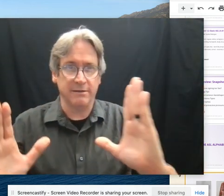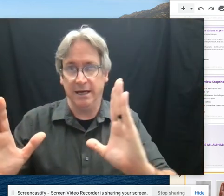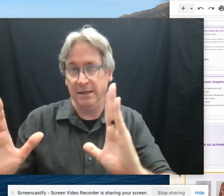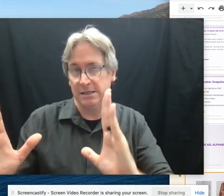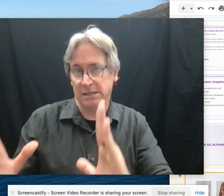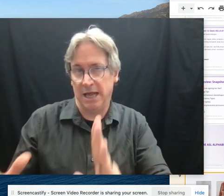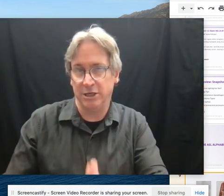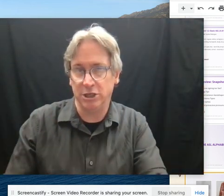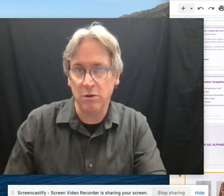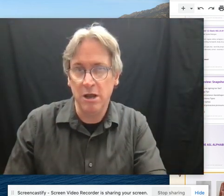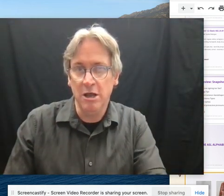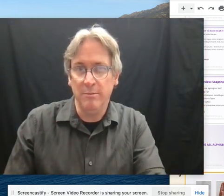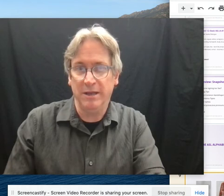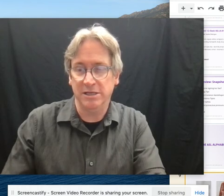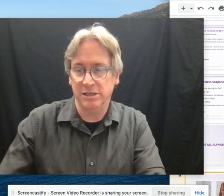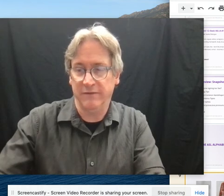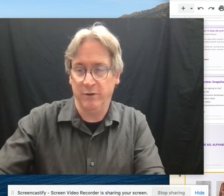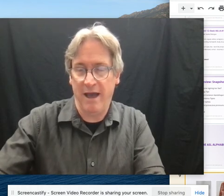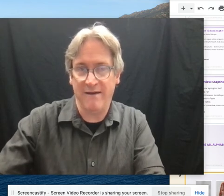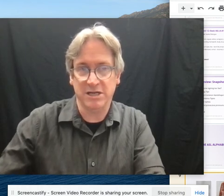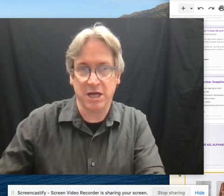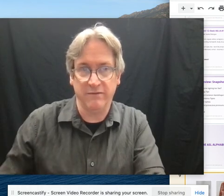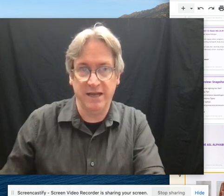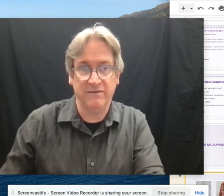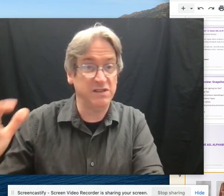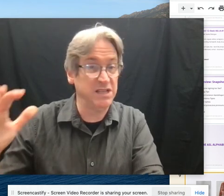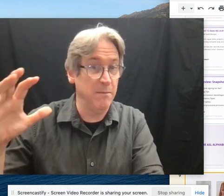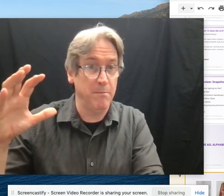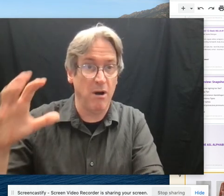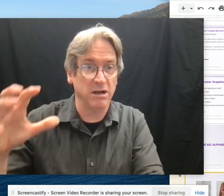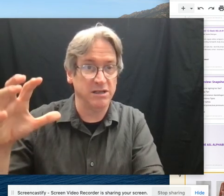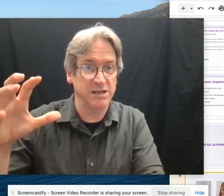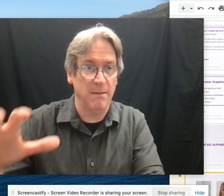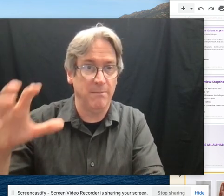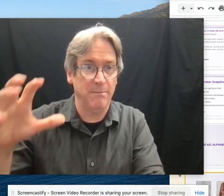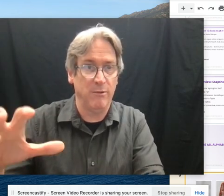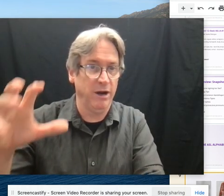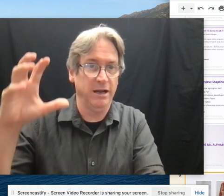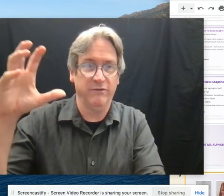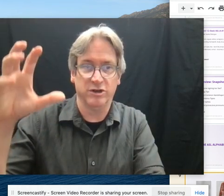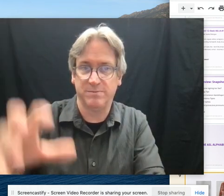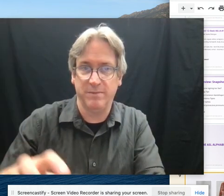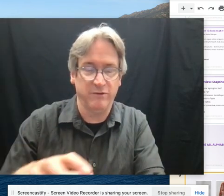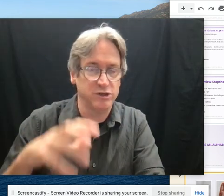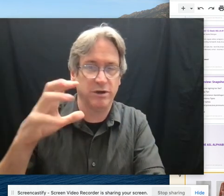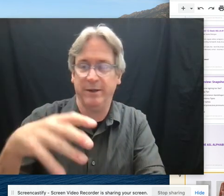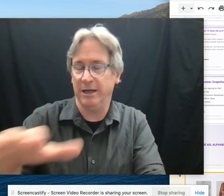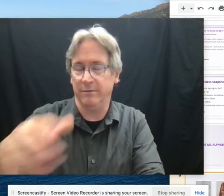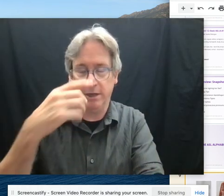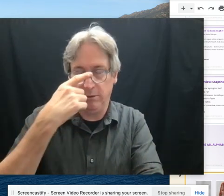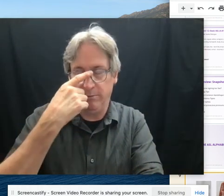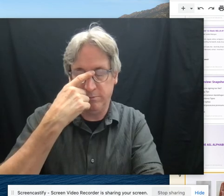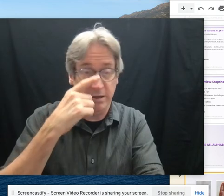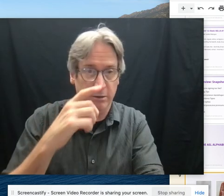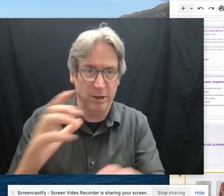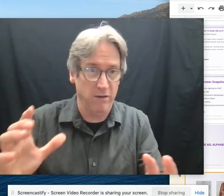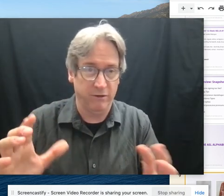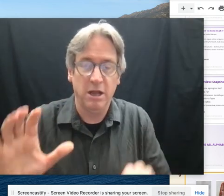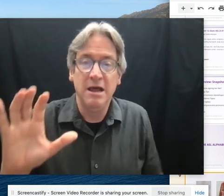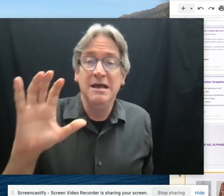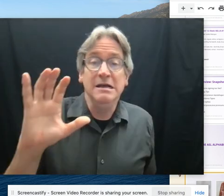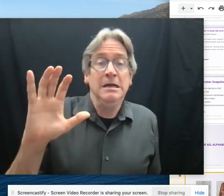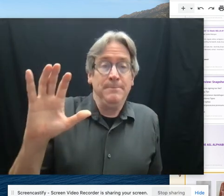Doc than in this slideshow, because if you have a ton of GIFs, it bogs up memory, and if you're streaming it, it'll